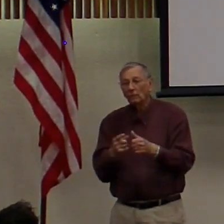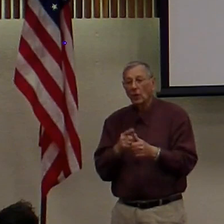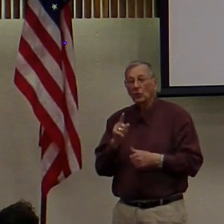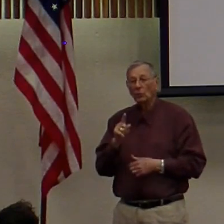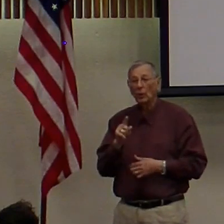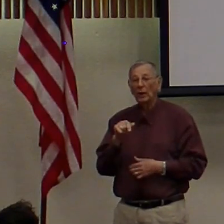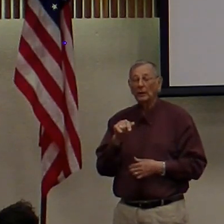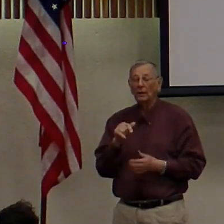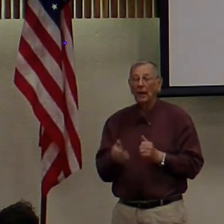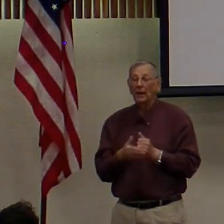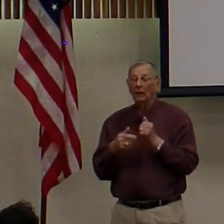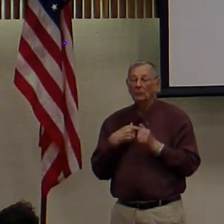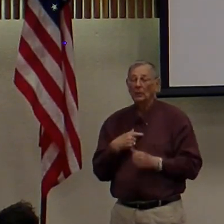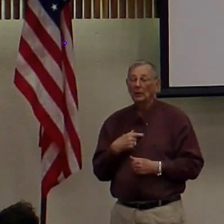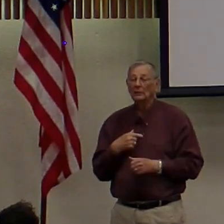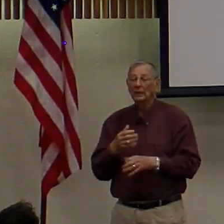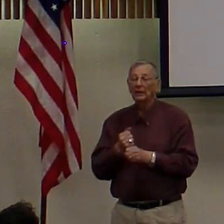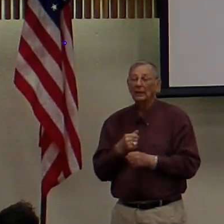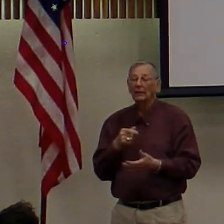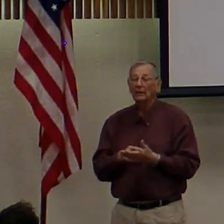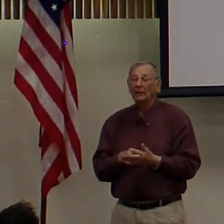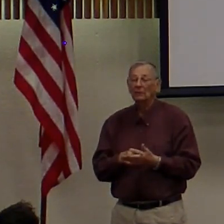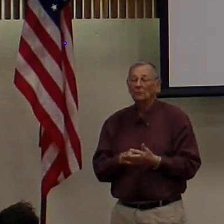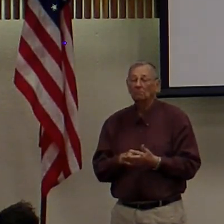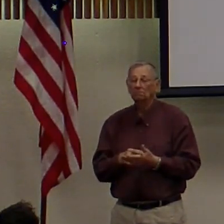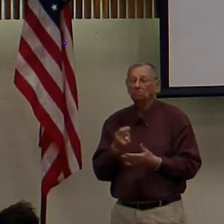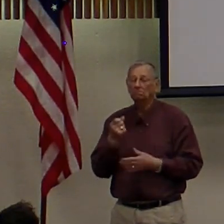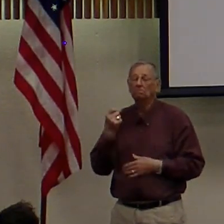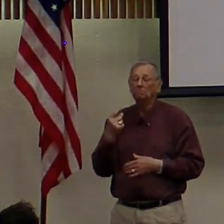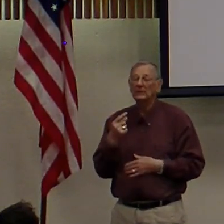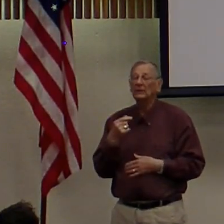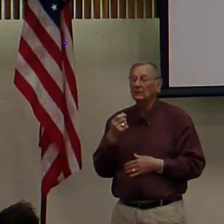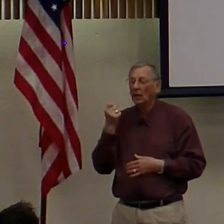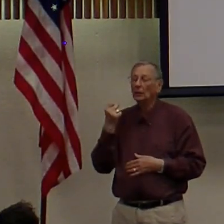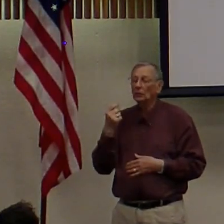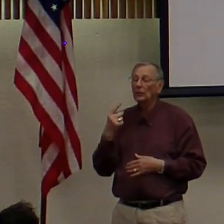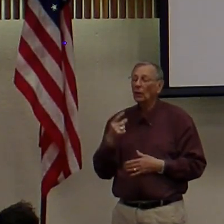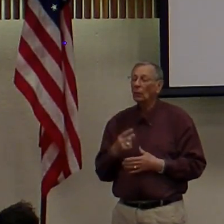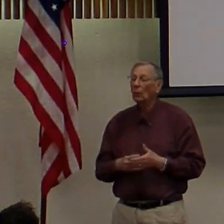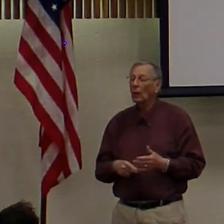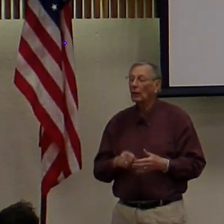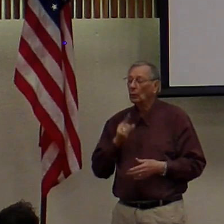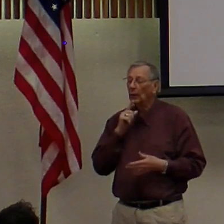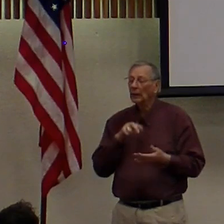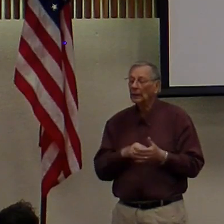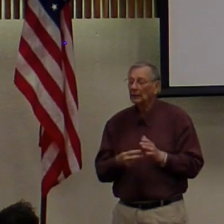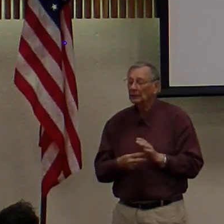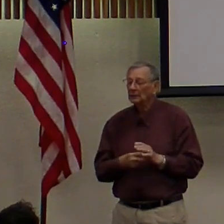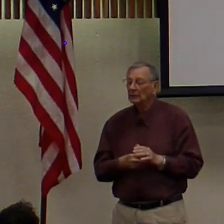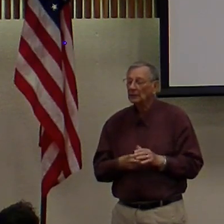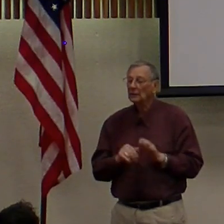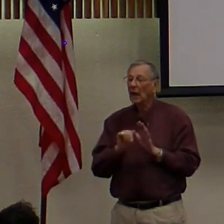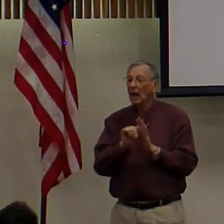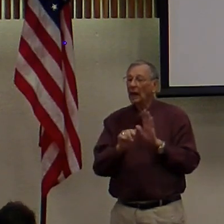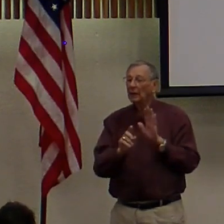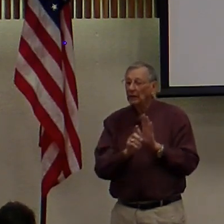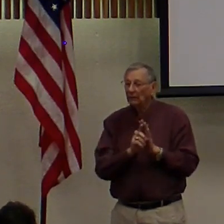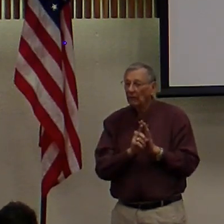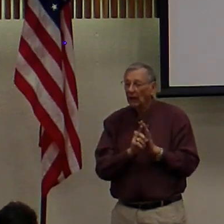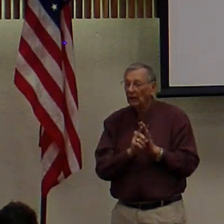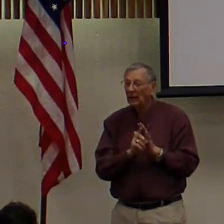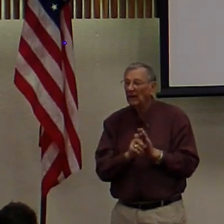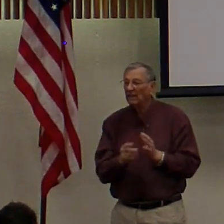one that helps us get this in perspective is to understand what it really is. And it's identified as